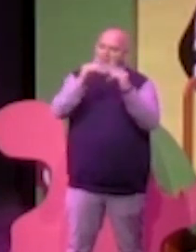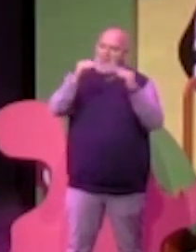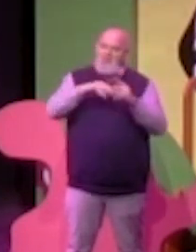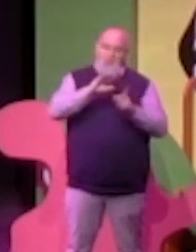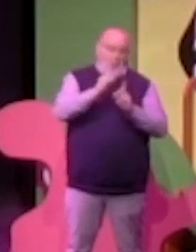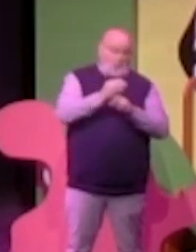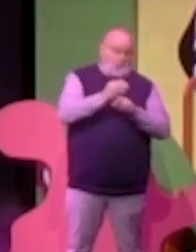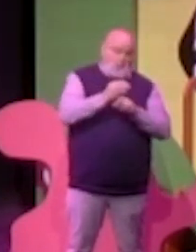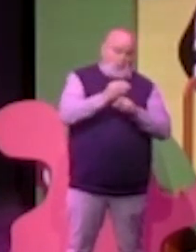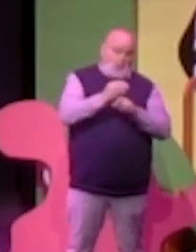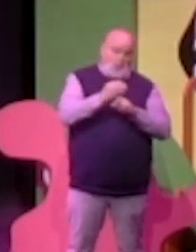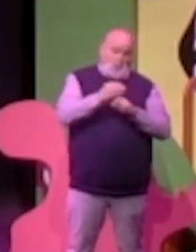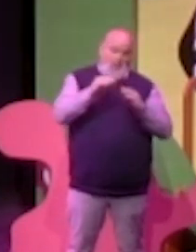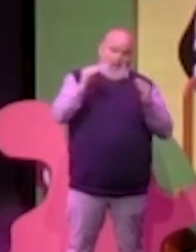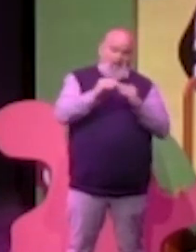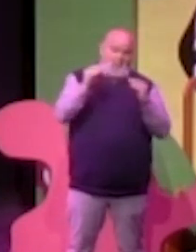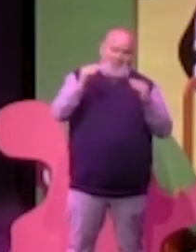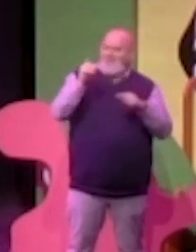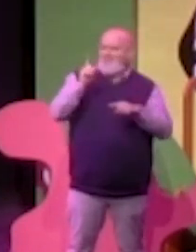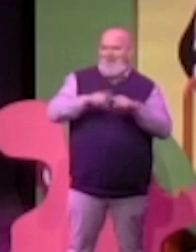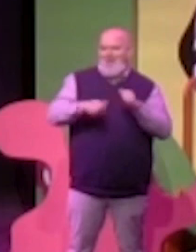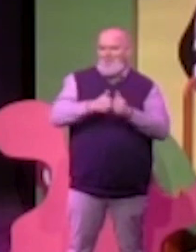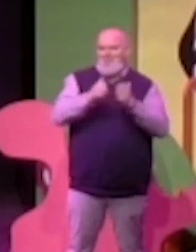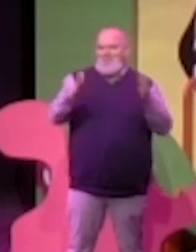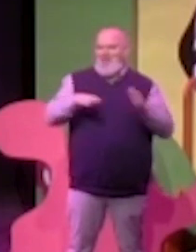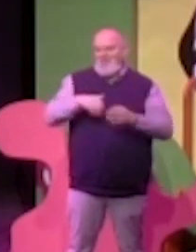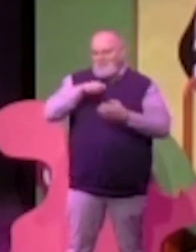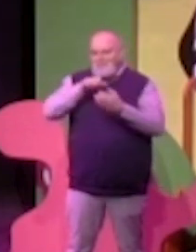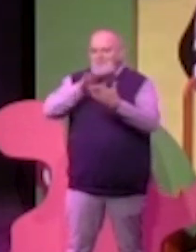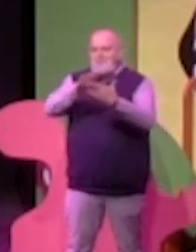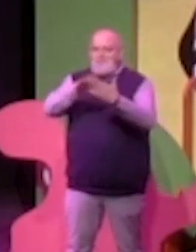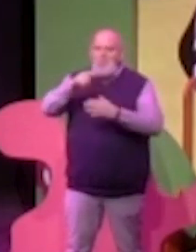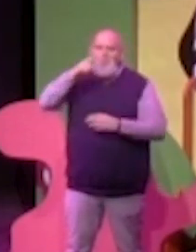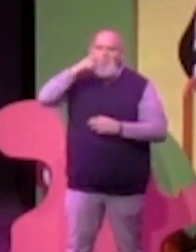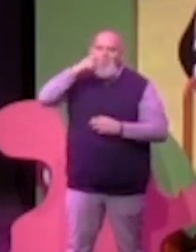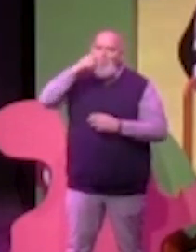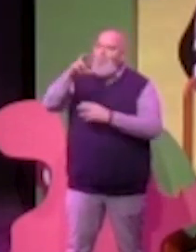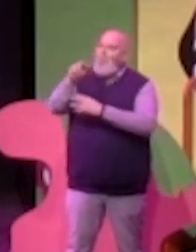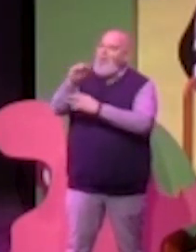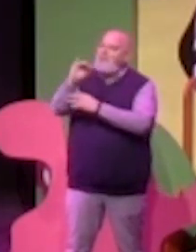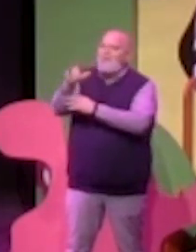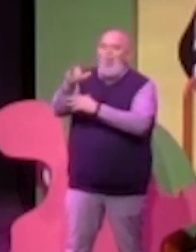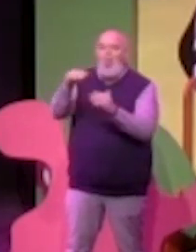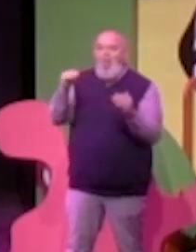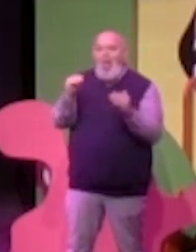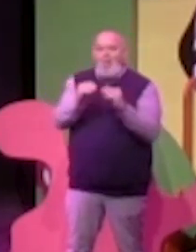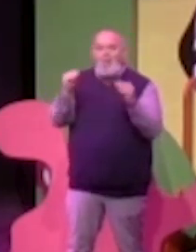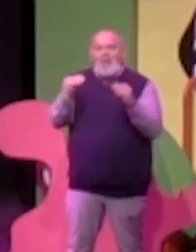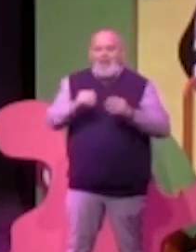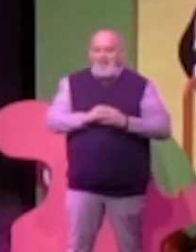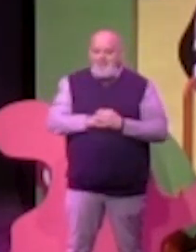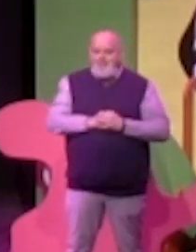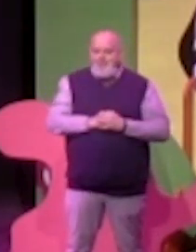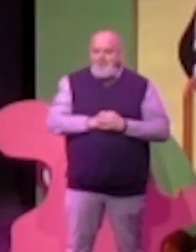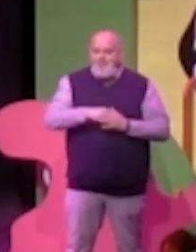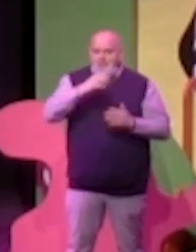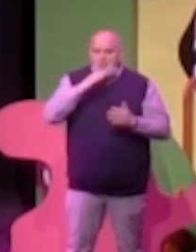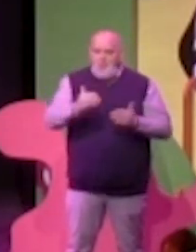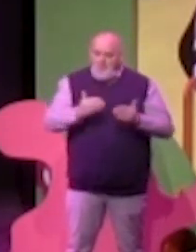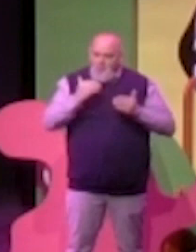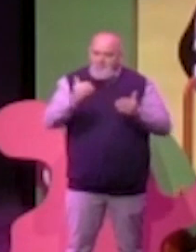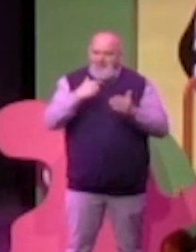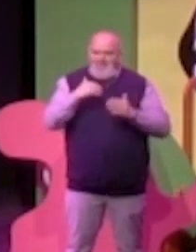without addressing racial equity, as we know. And so we're moving that, though, at the levels of policy, so